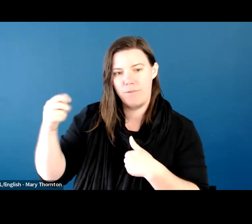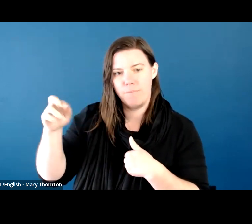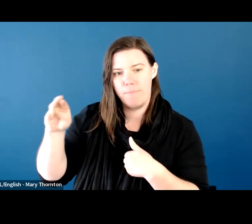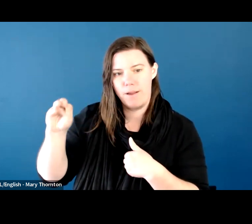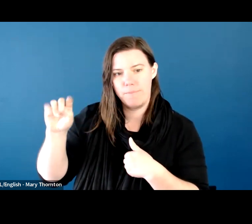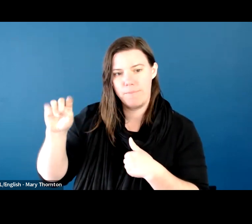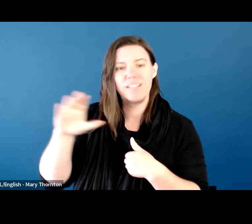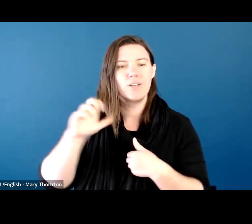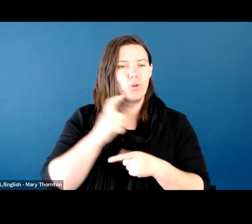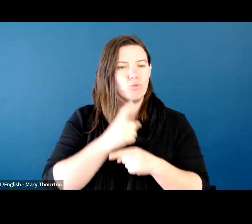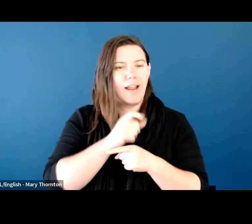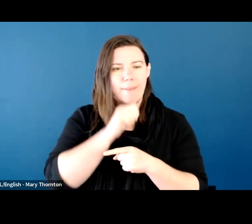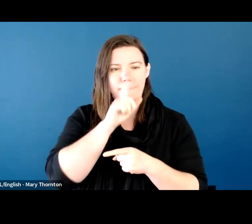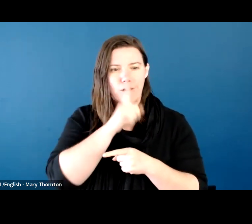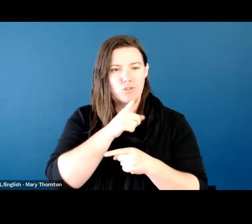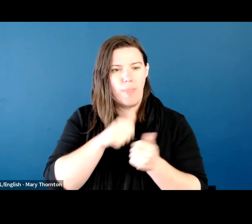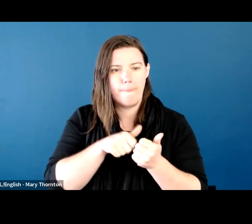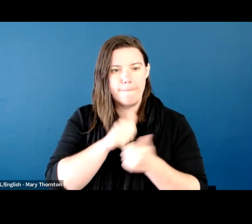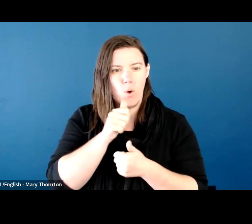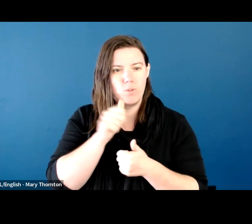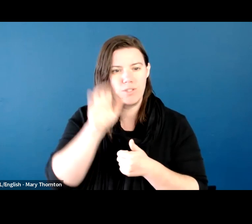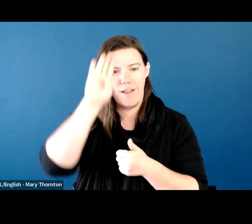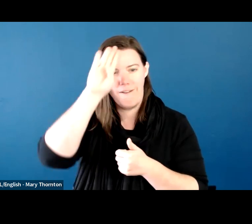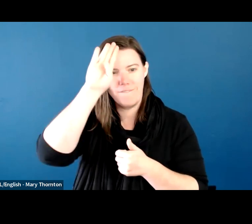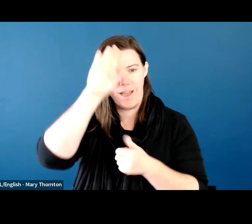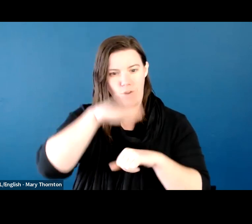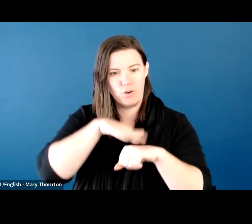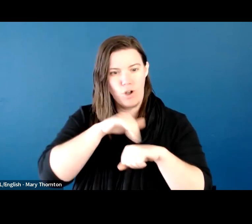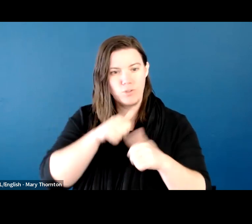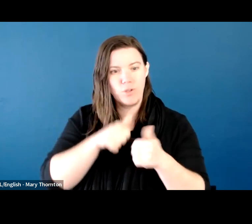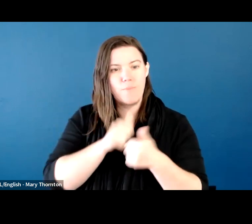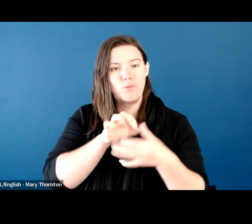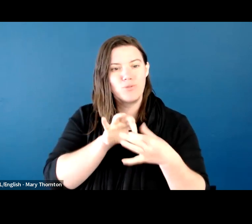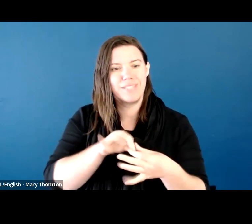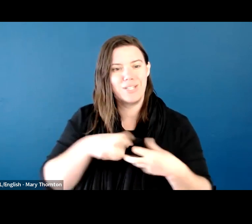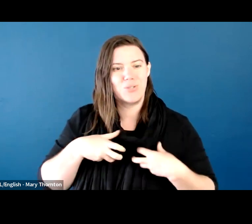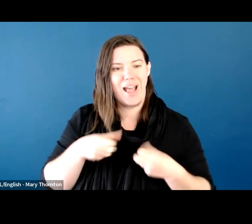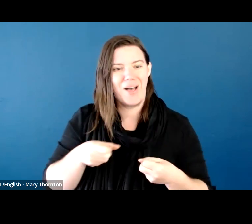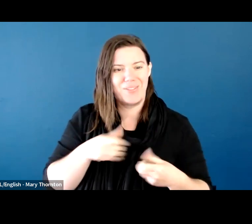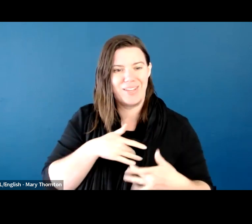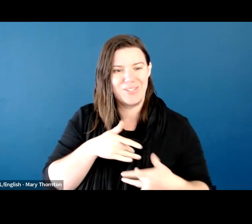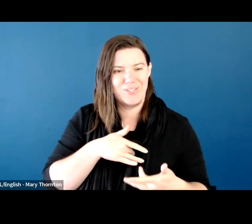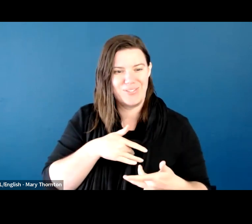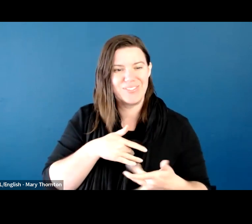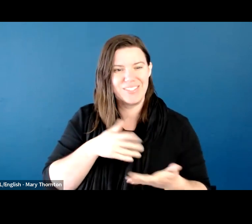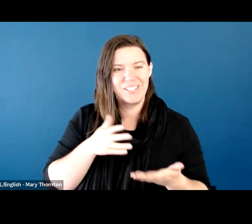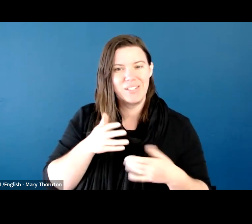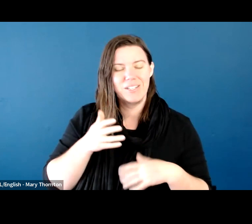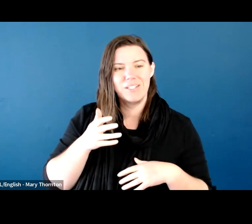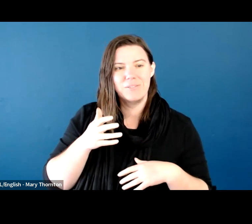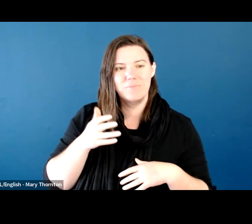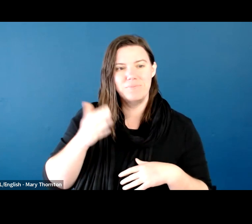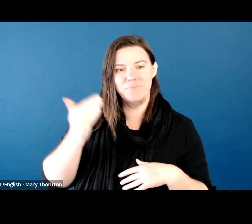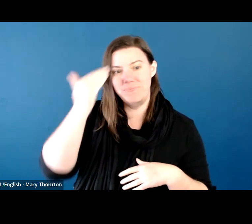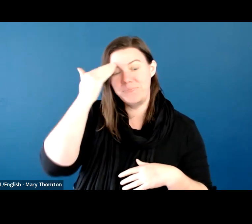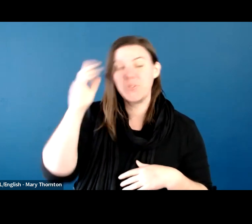necessarily understands that most fire calls are actually related to health issues and not, even though in Seattle we had 30 boats on fire this morning